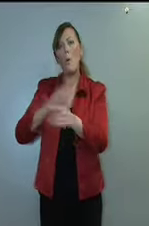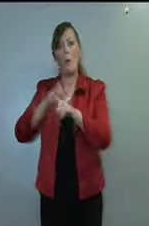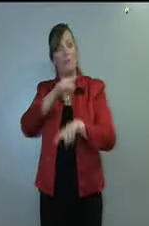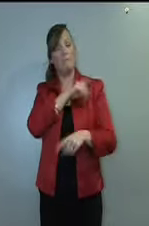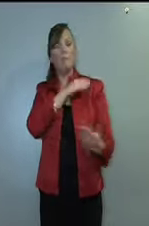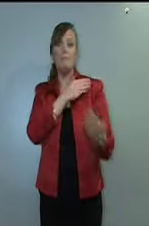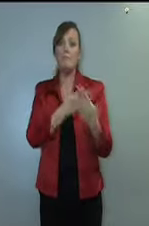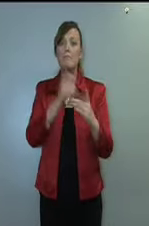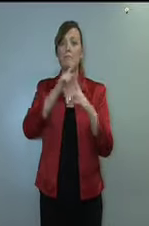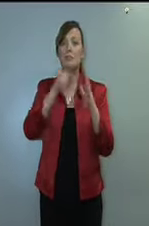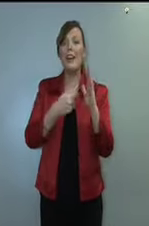of the project.